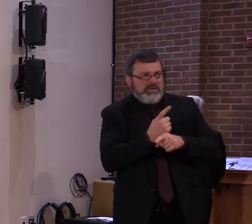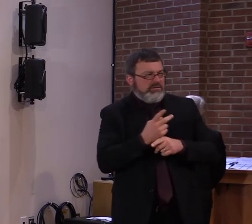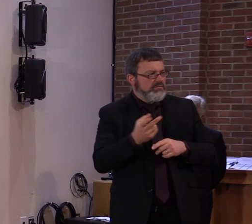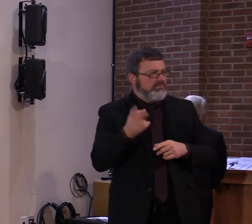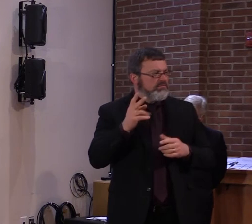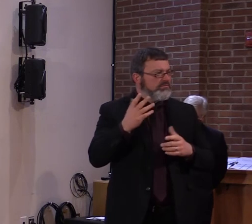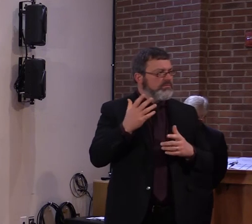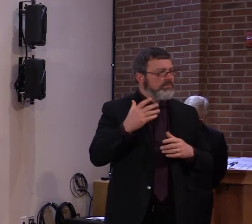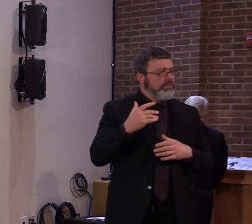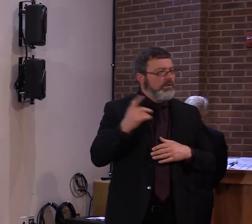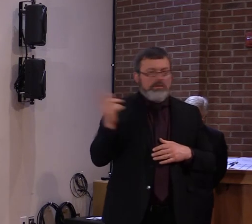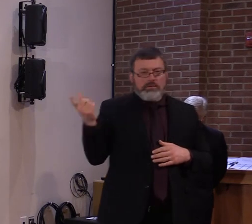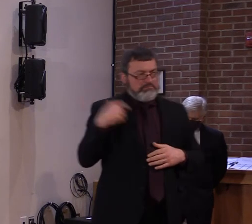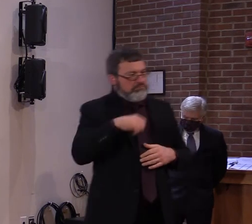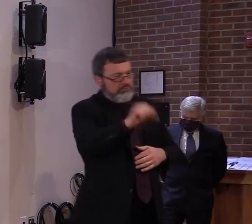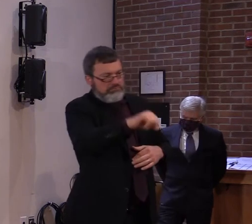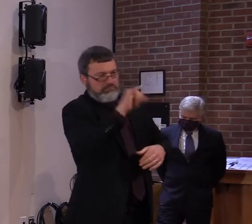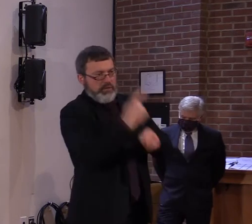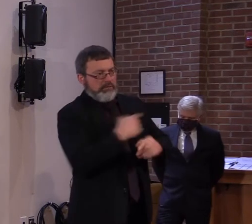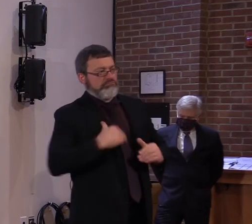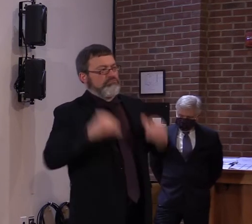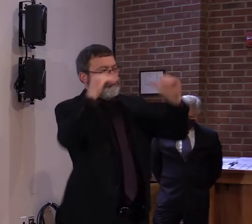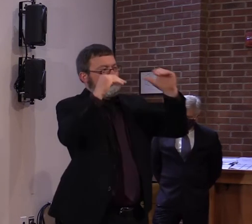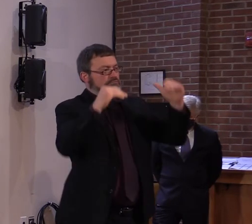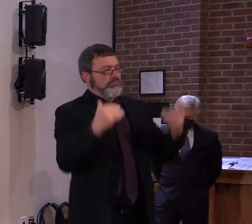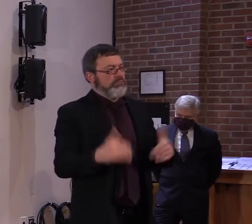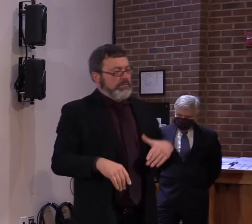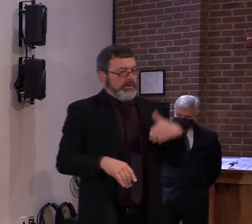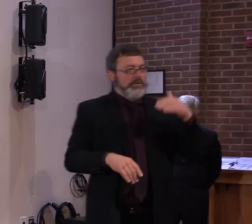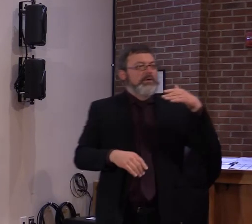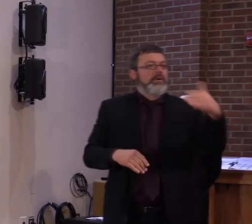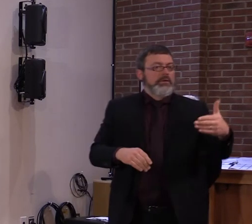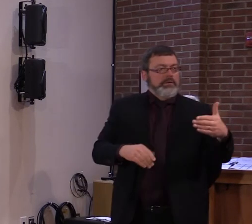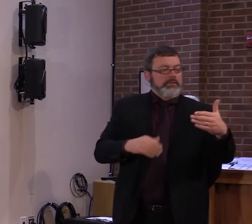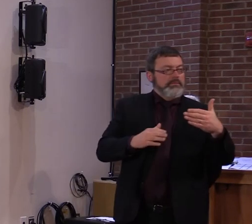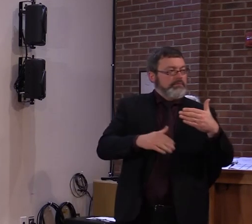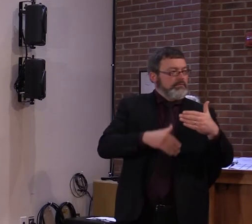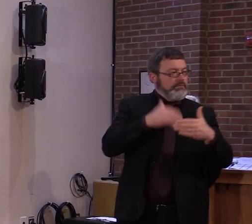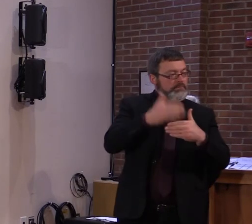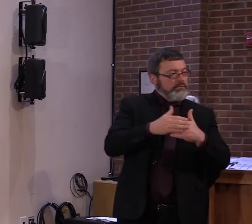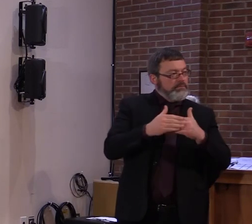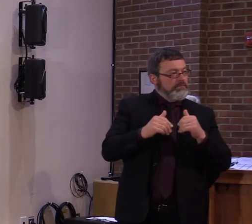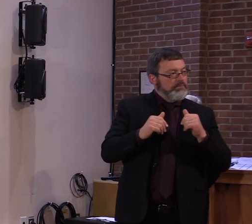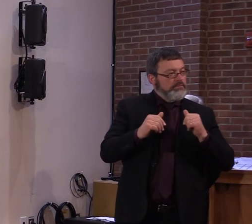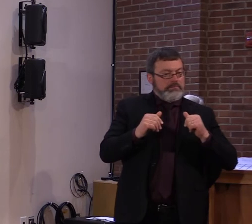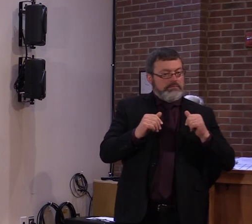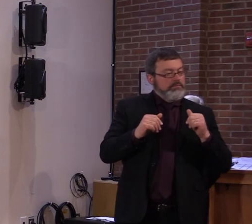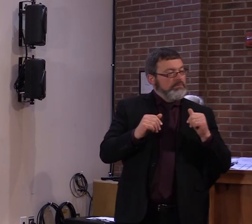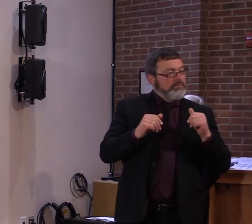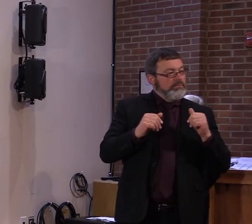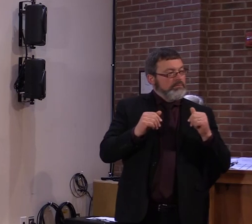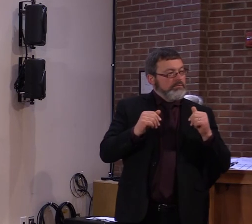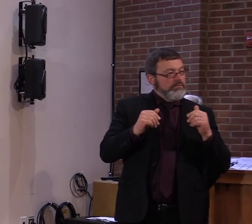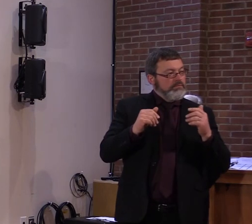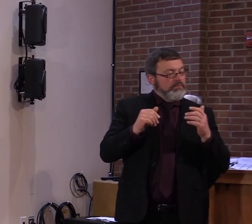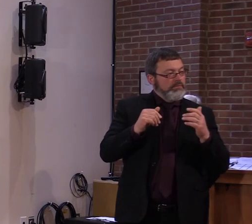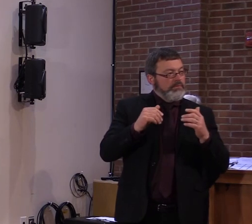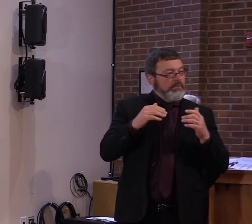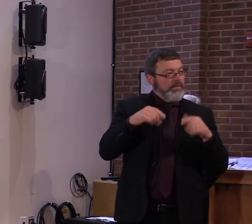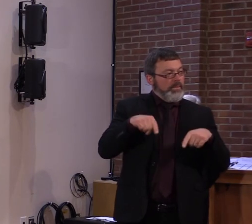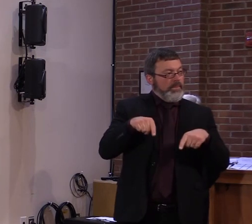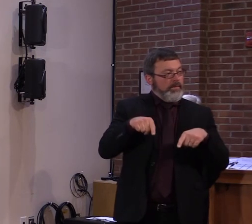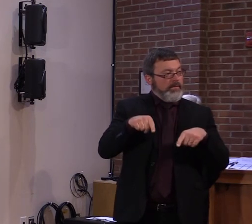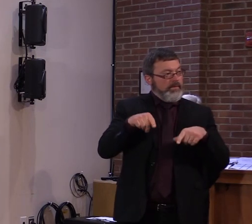as particularly worrisome in the last week or so. Are there other specific parts of the state that are also on your radar in that